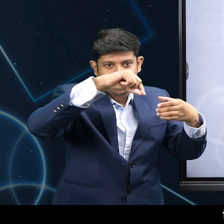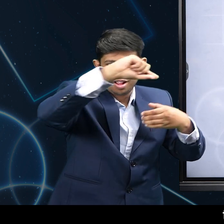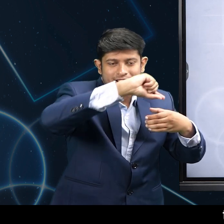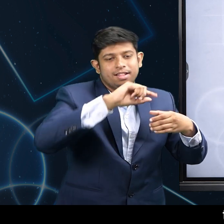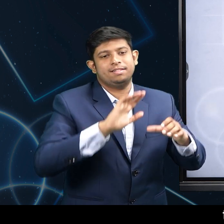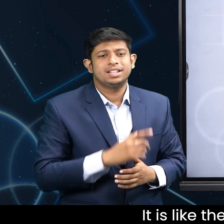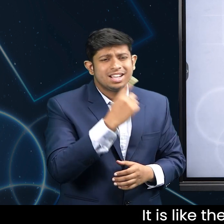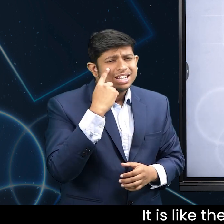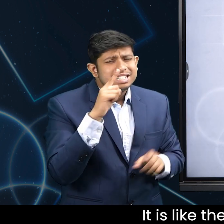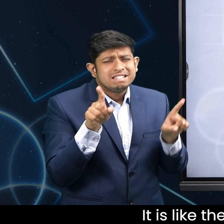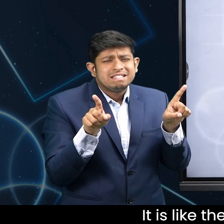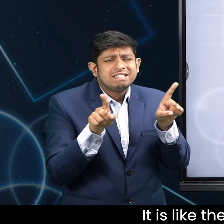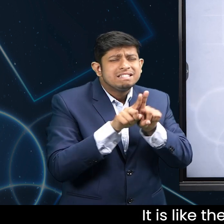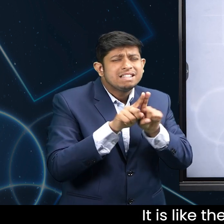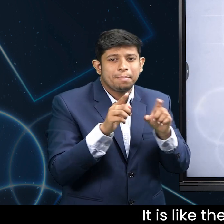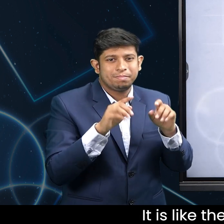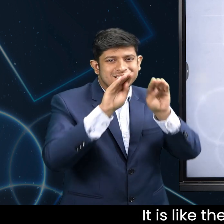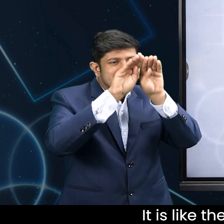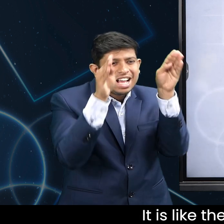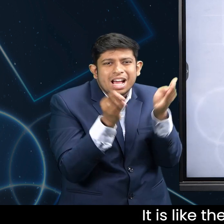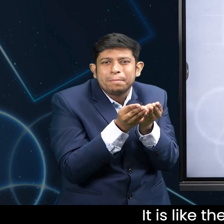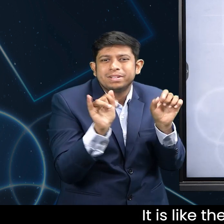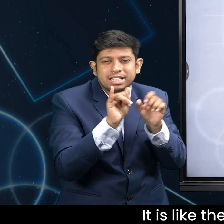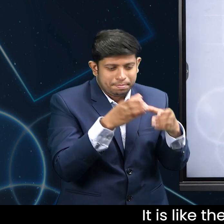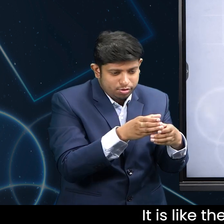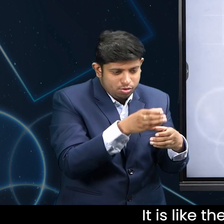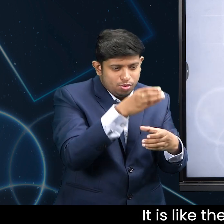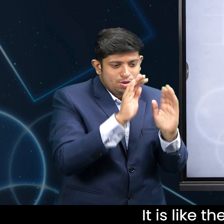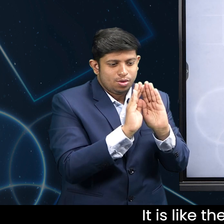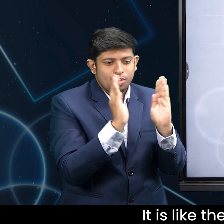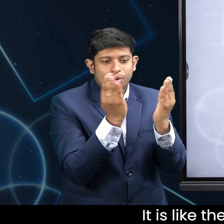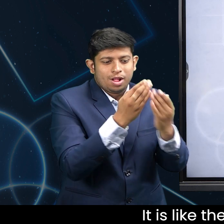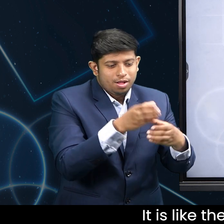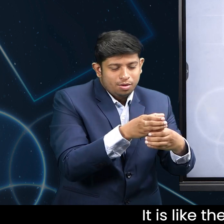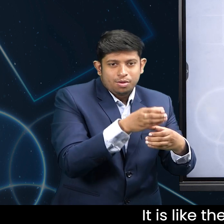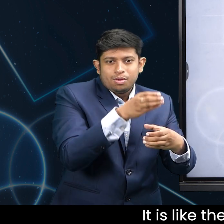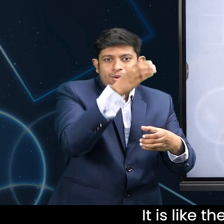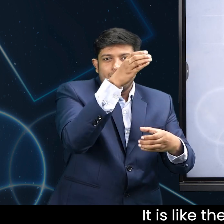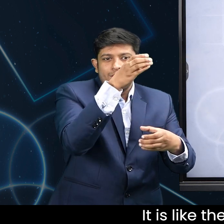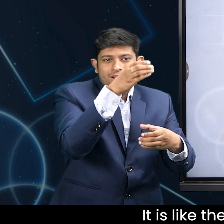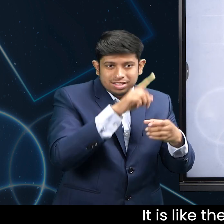bases. It is like the curved surface of a tube or a can.